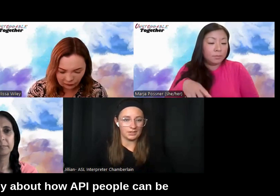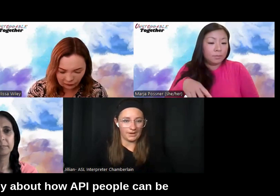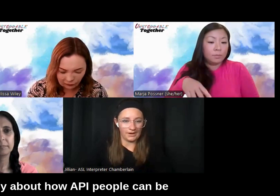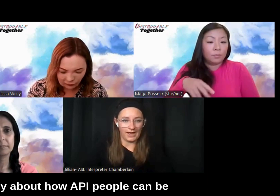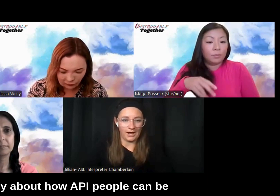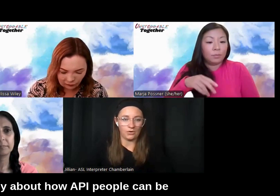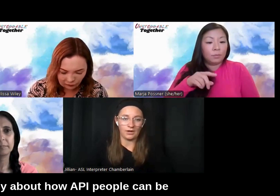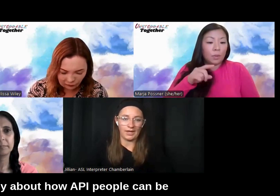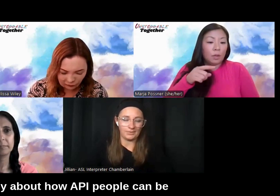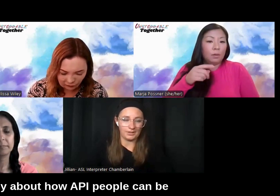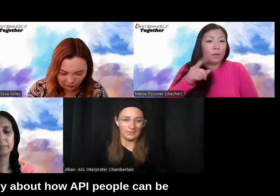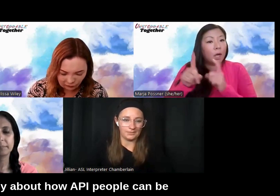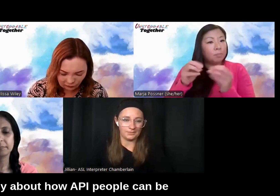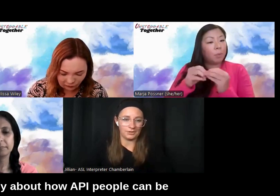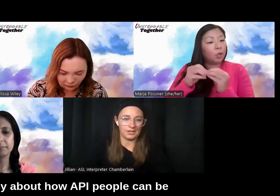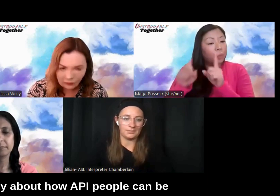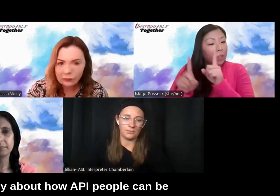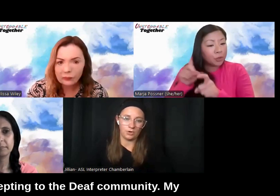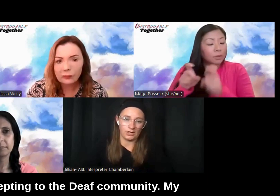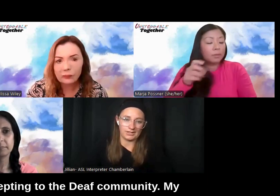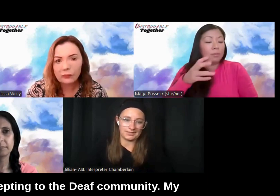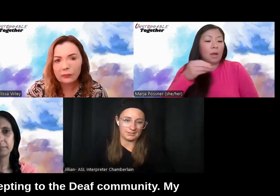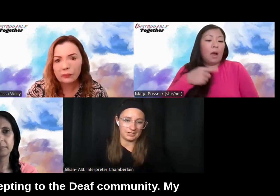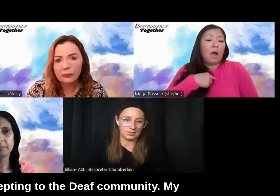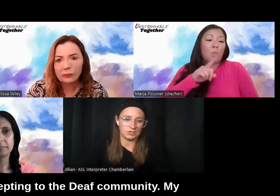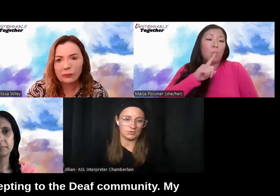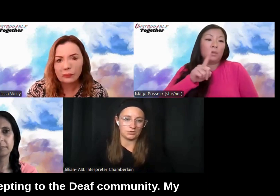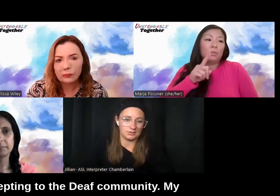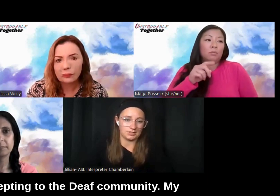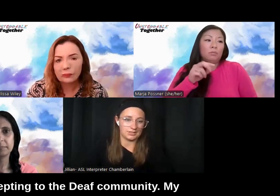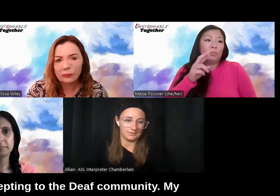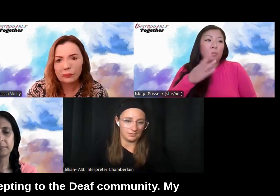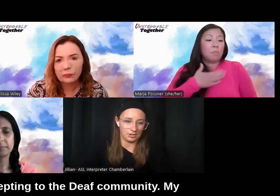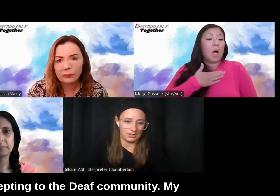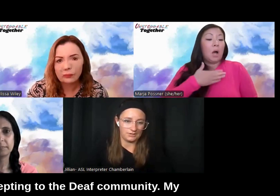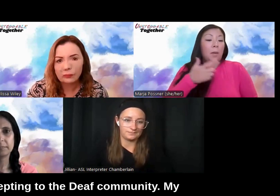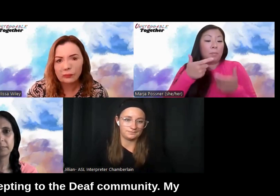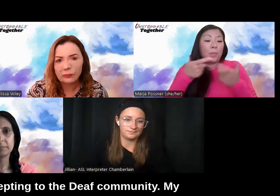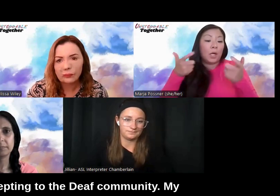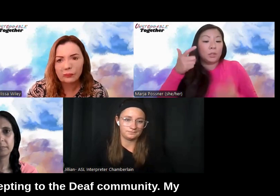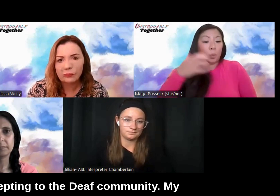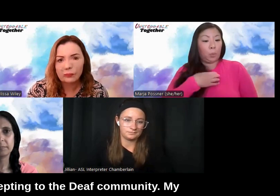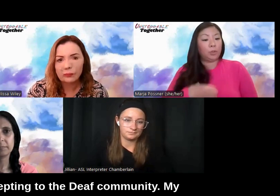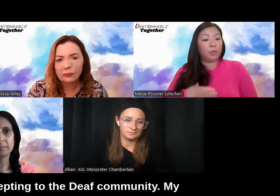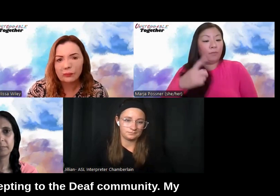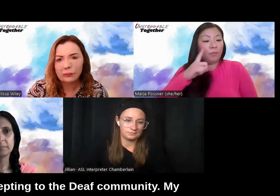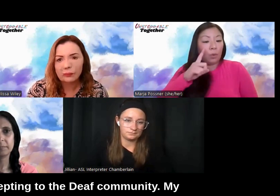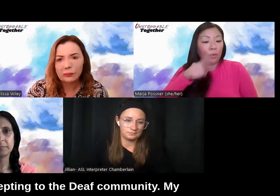So it's really about how API people can be more accepting to the deaf community.